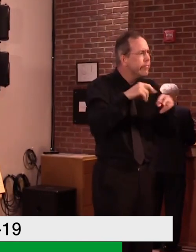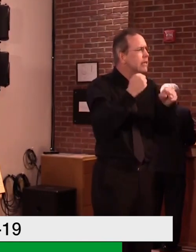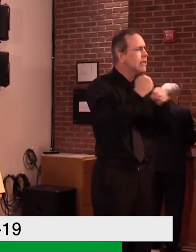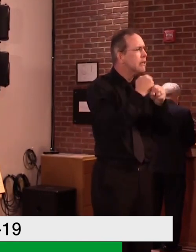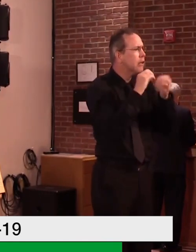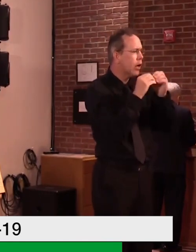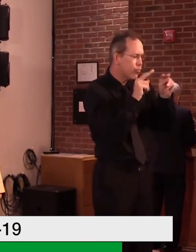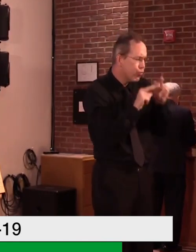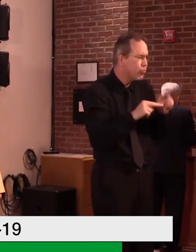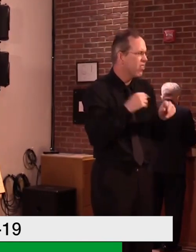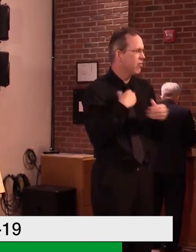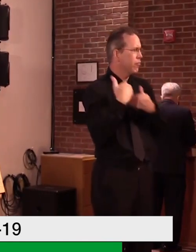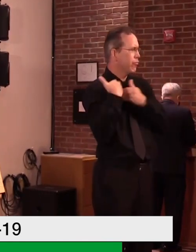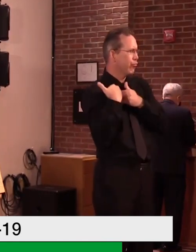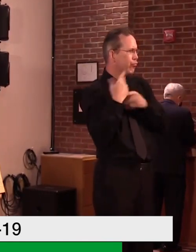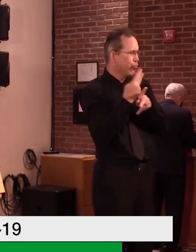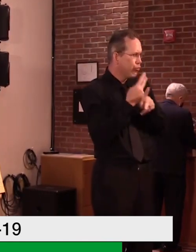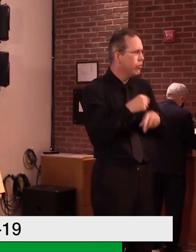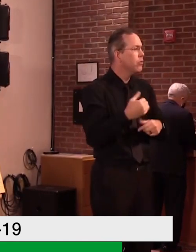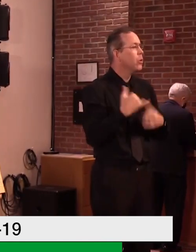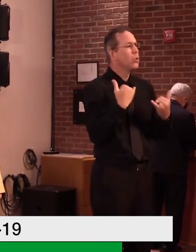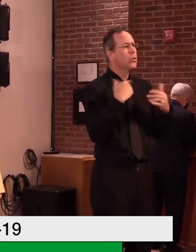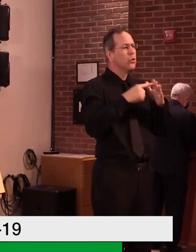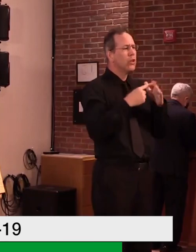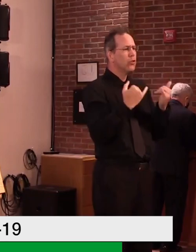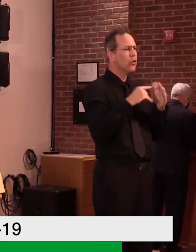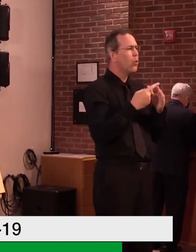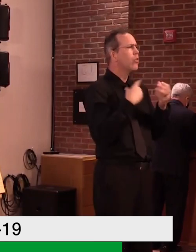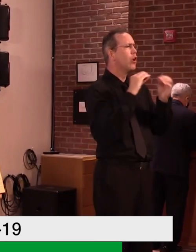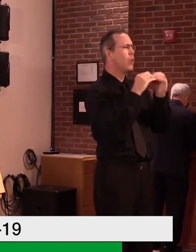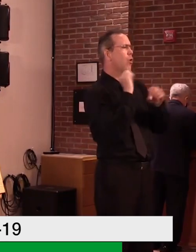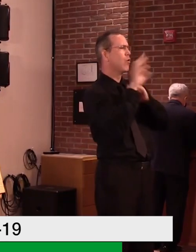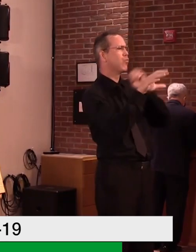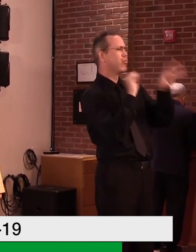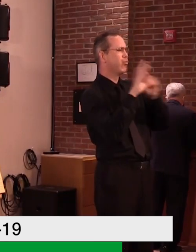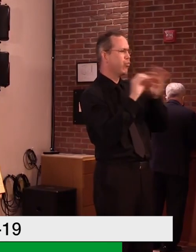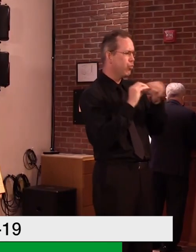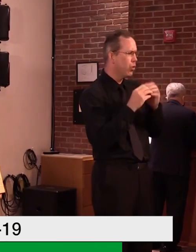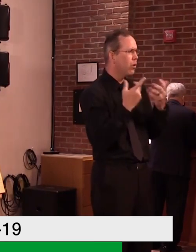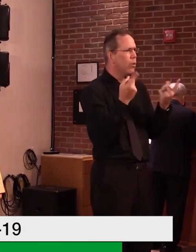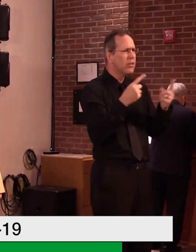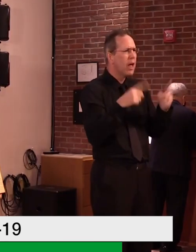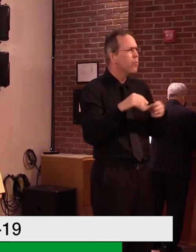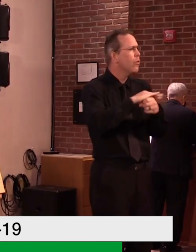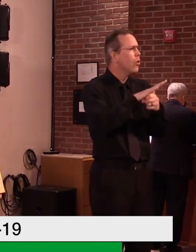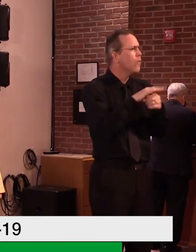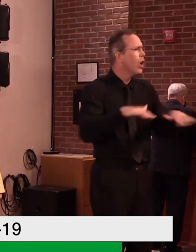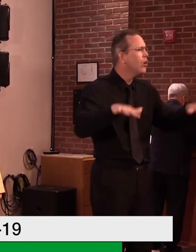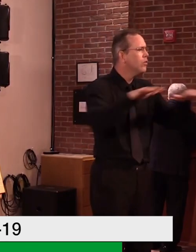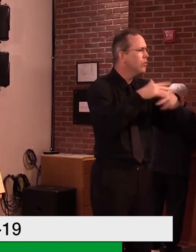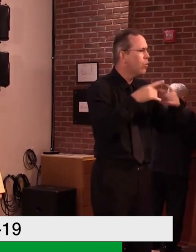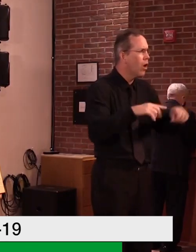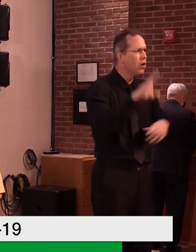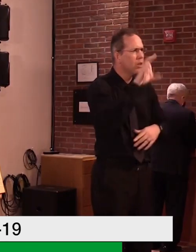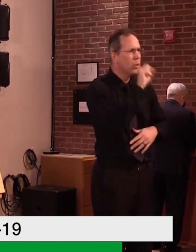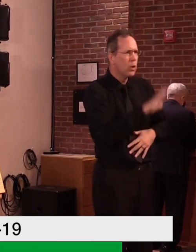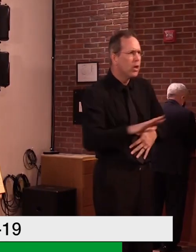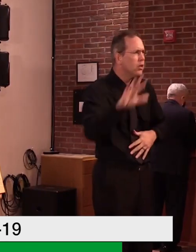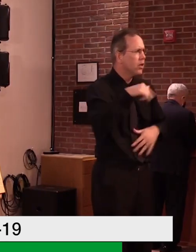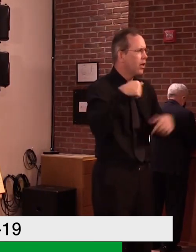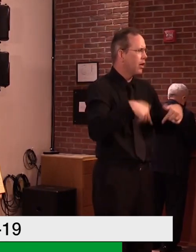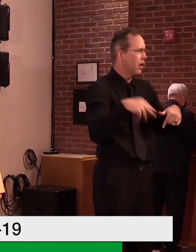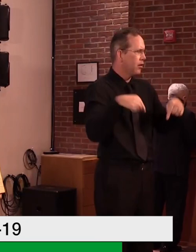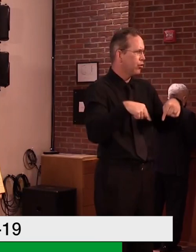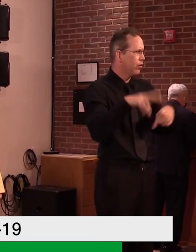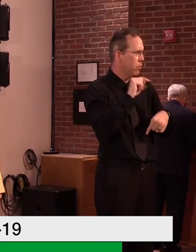press conference with an updated data presentation focusing on COVID-19's growth across the country, across our region, and then